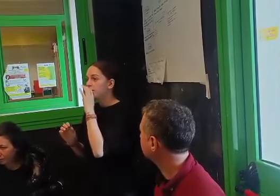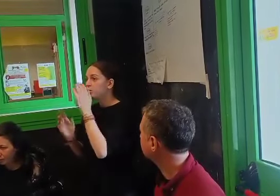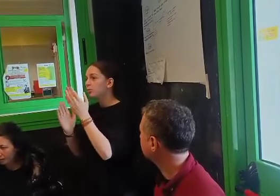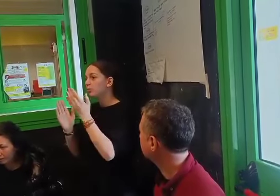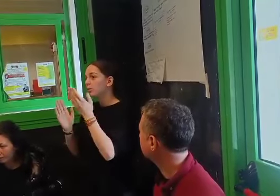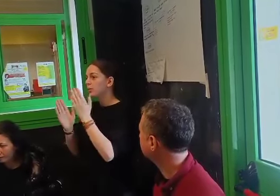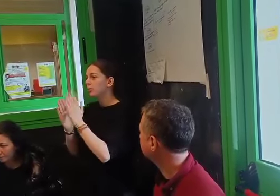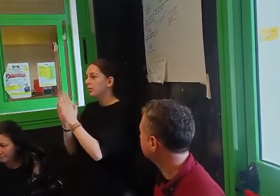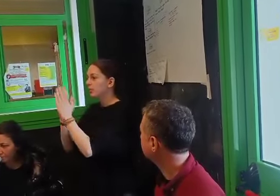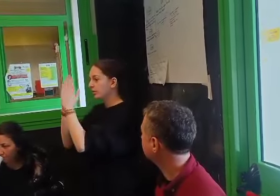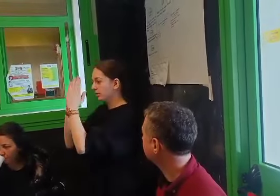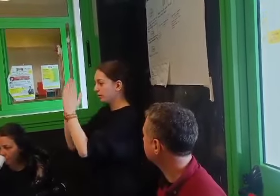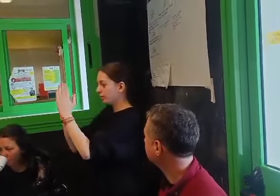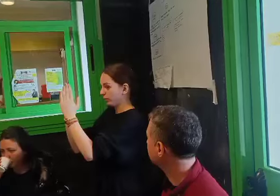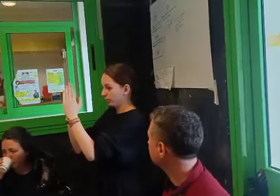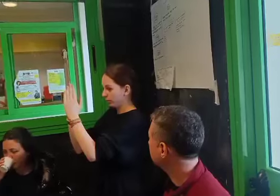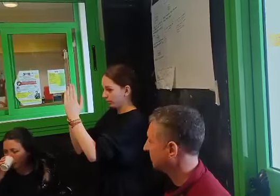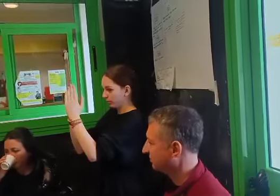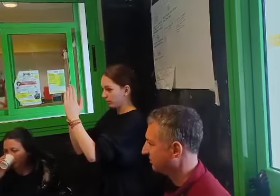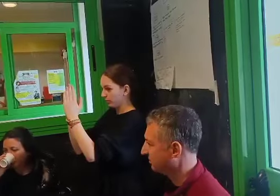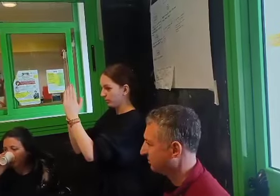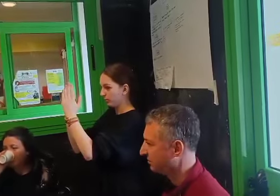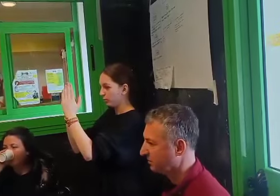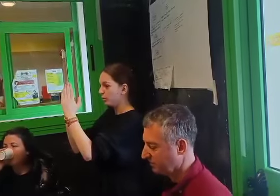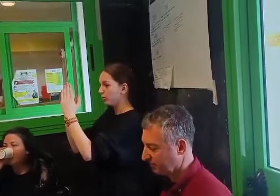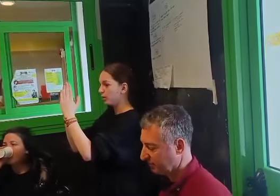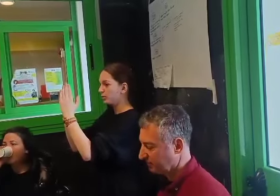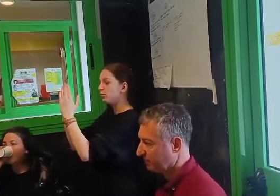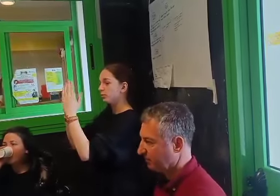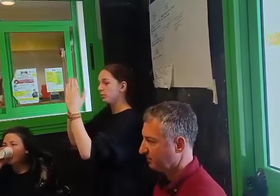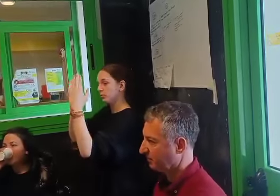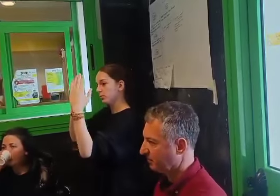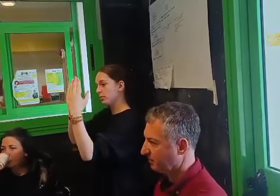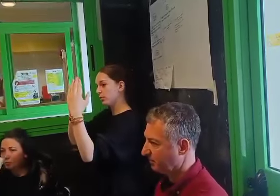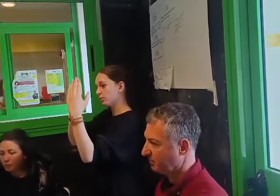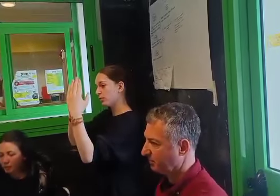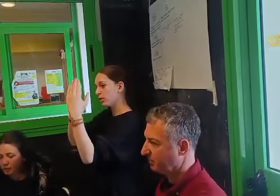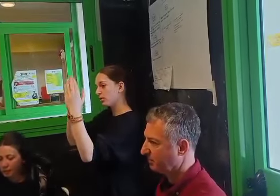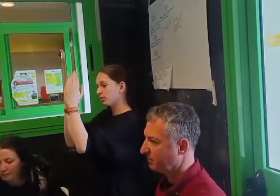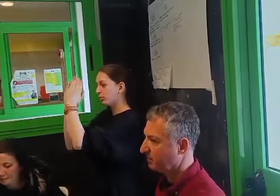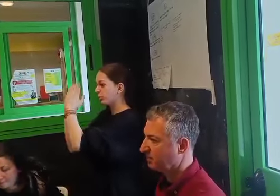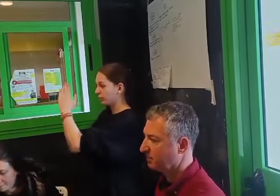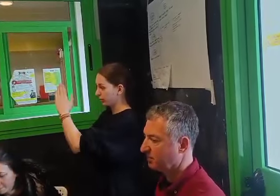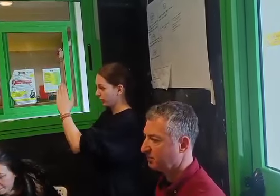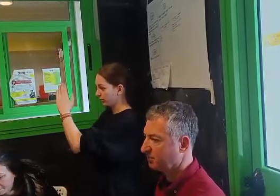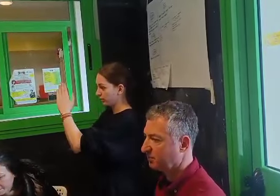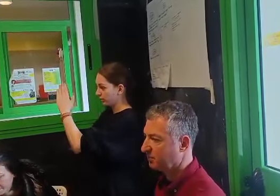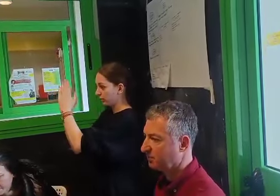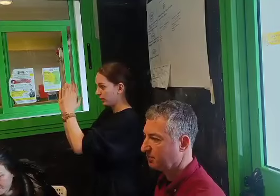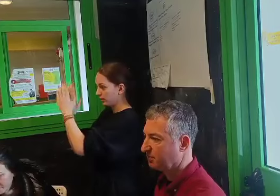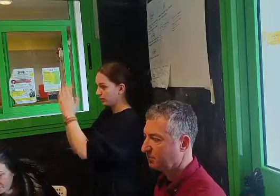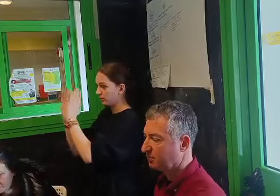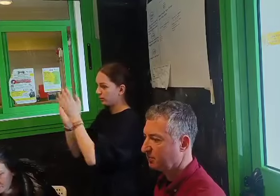you don't really put him in the middle of the frame. You know, you either put him a bit of the right or a bit of the left. Yes, it's not